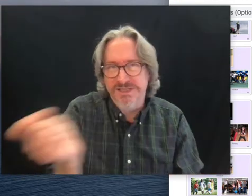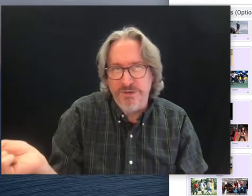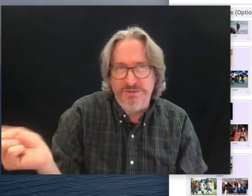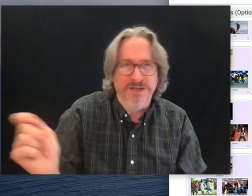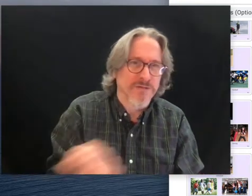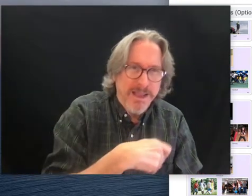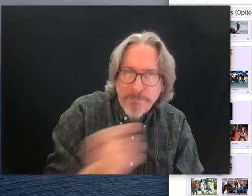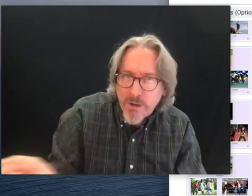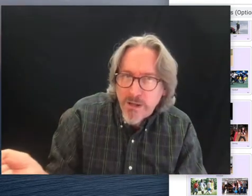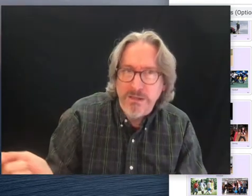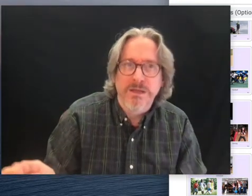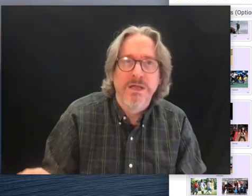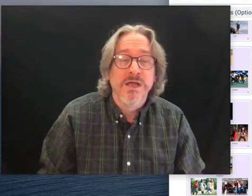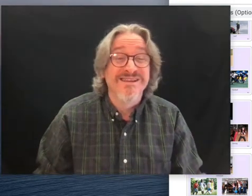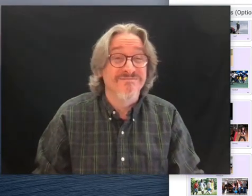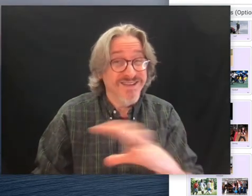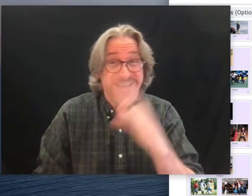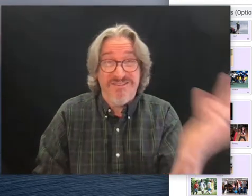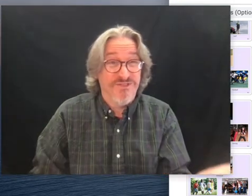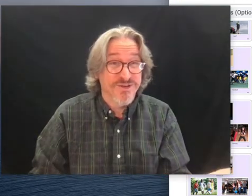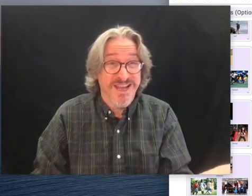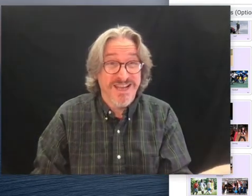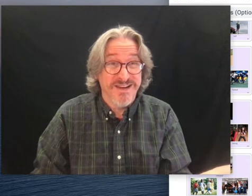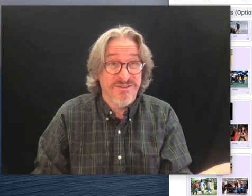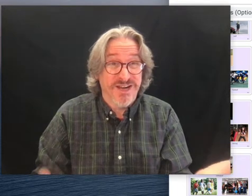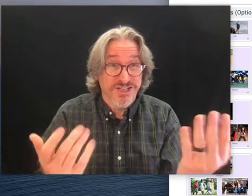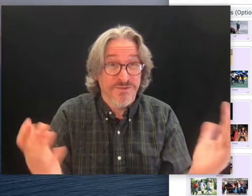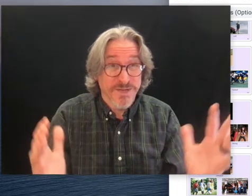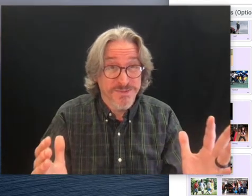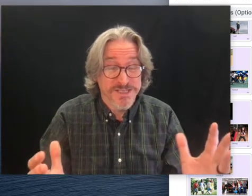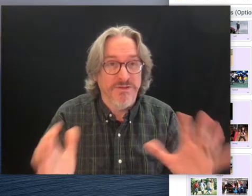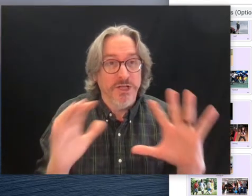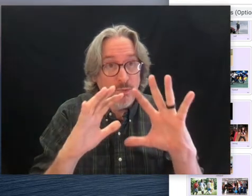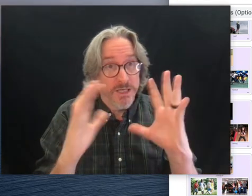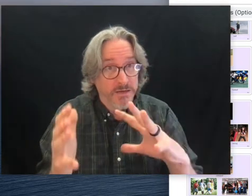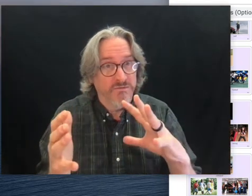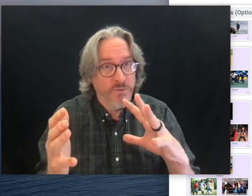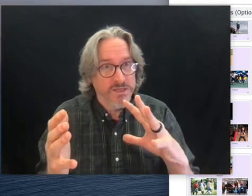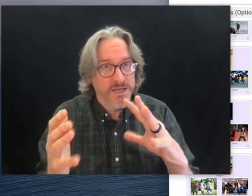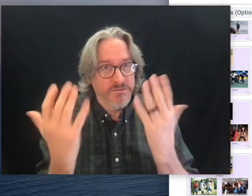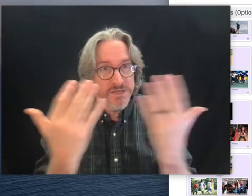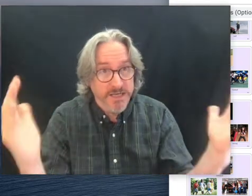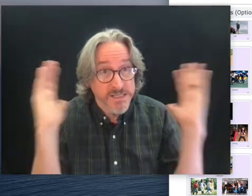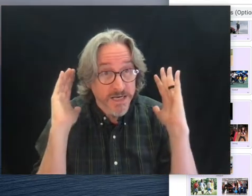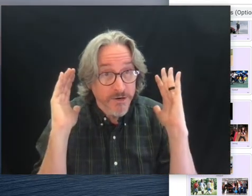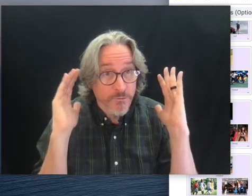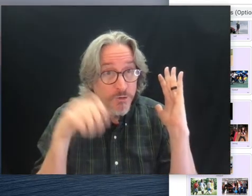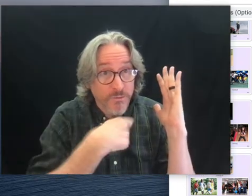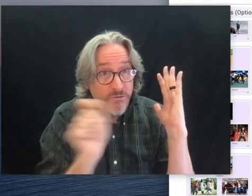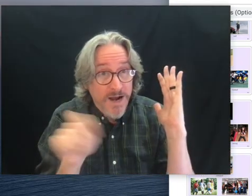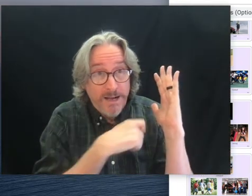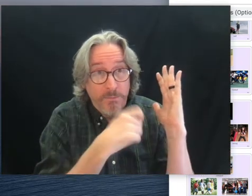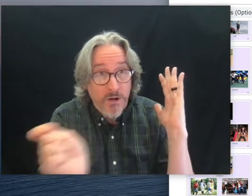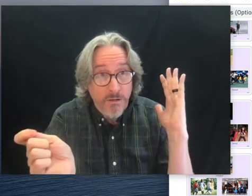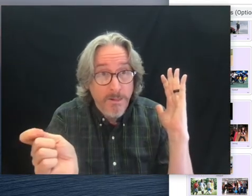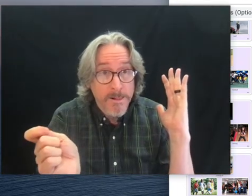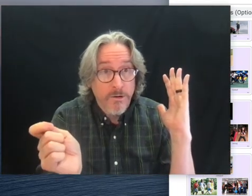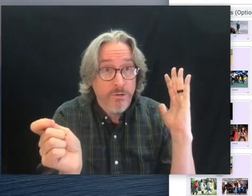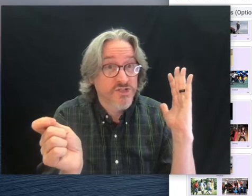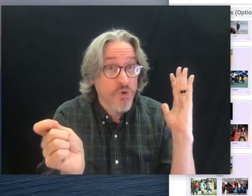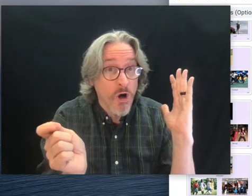sports, similar thing. Racquetball. If there's any kind of variation, if you're being specific, you would give what's the difference. Like, is it in a room for